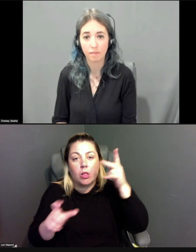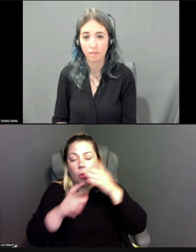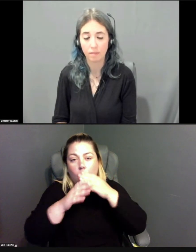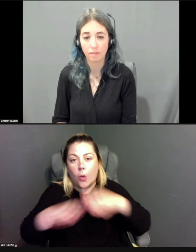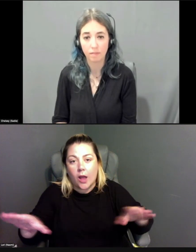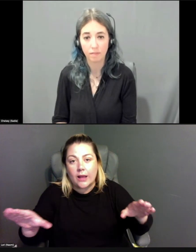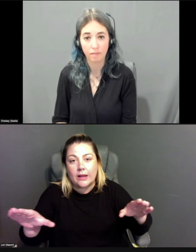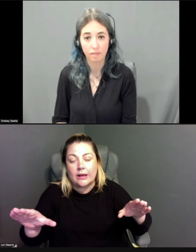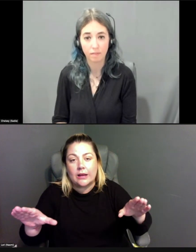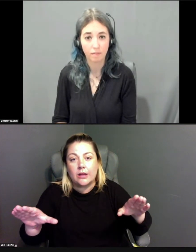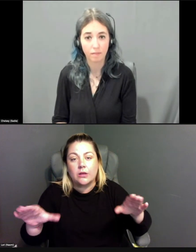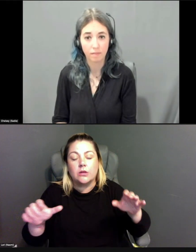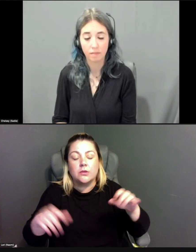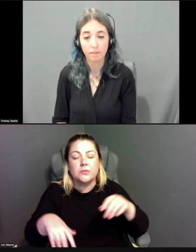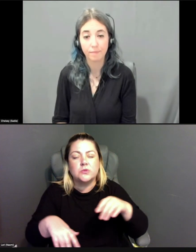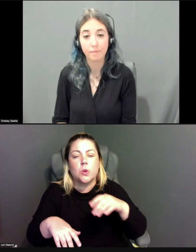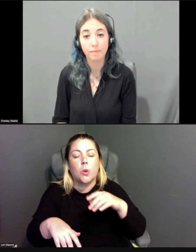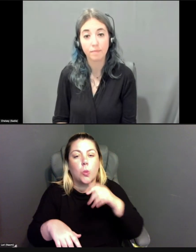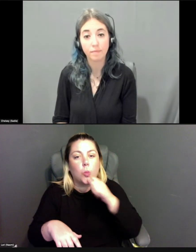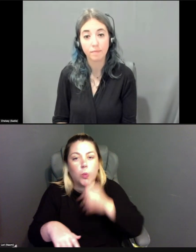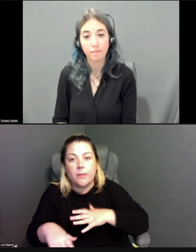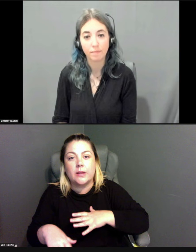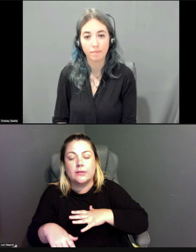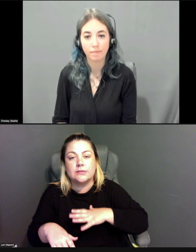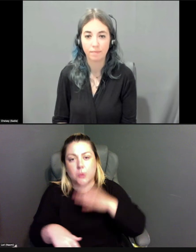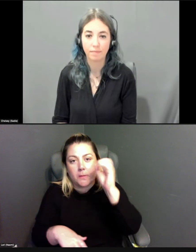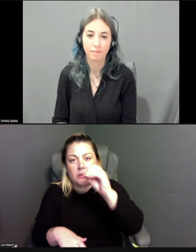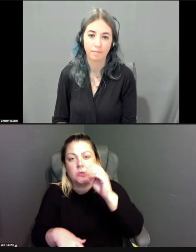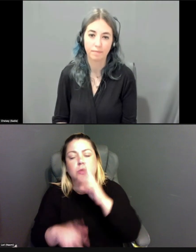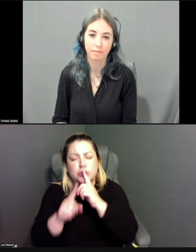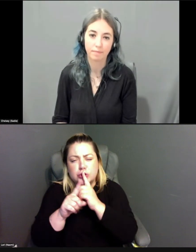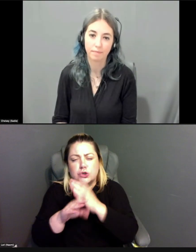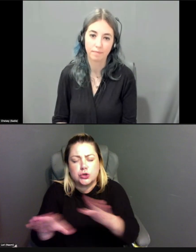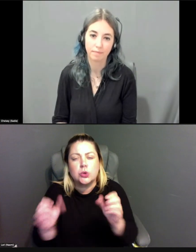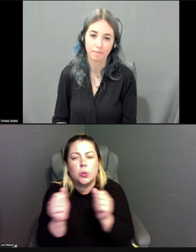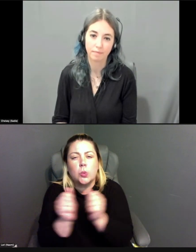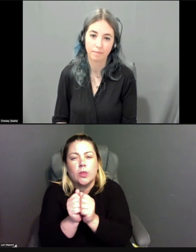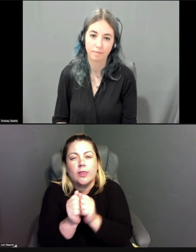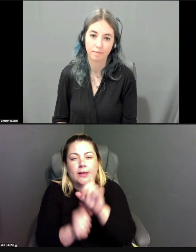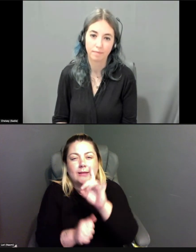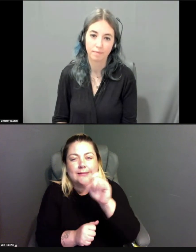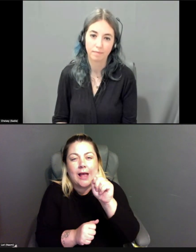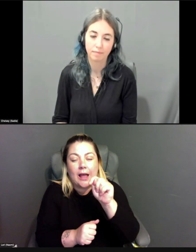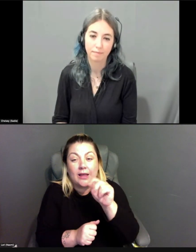a super problematic rabbit hole, but that quote still remains very, very true.